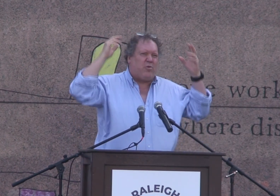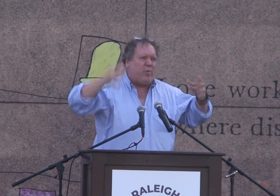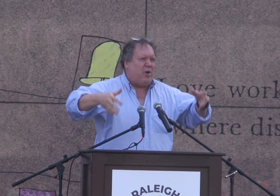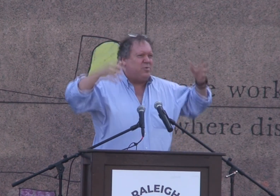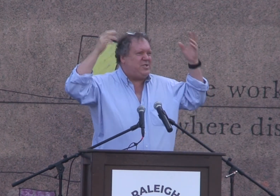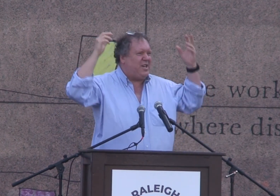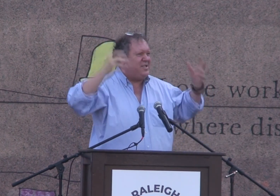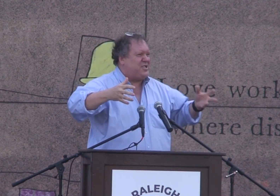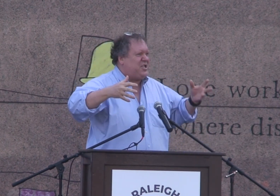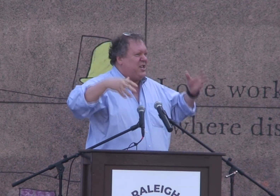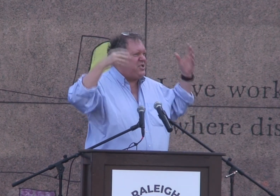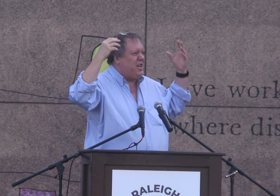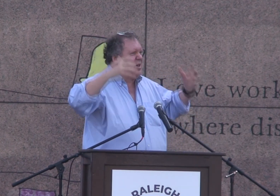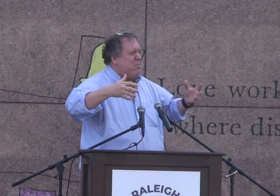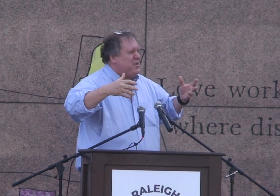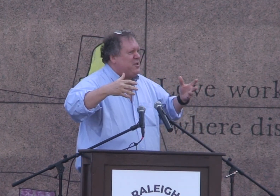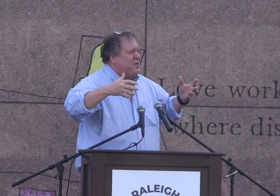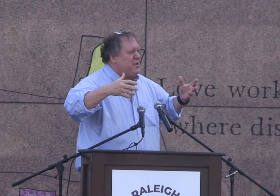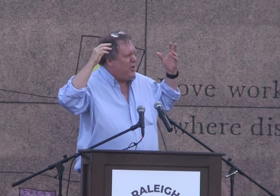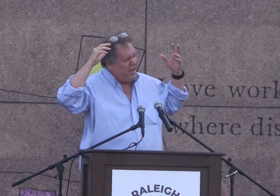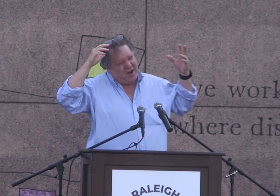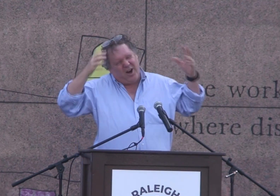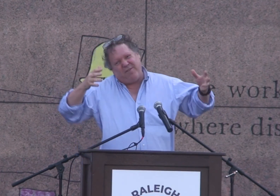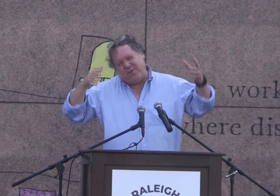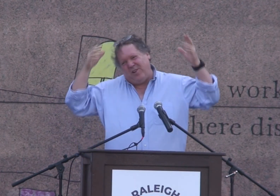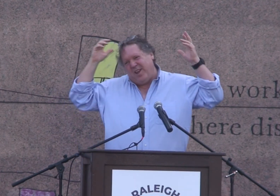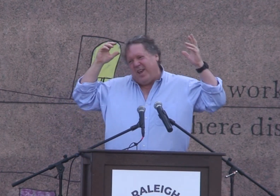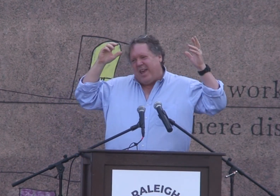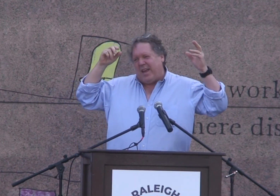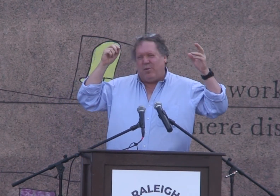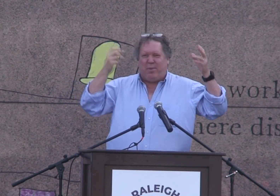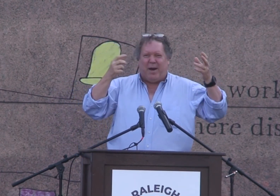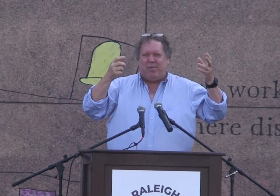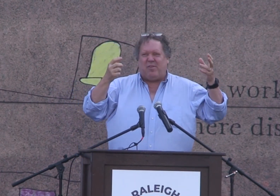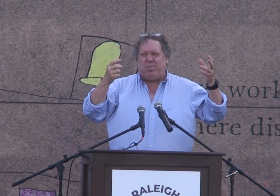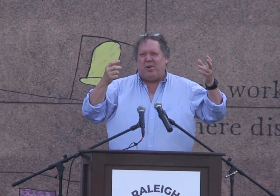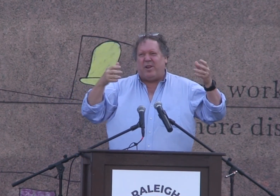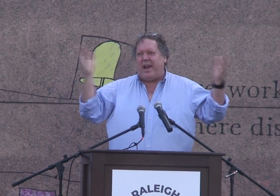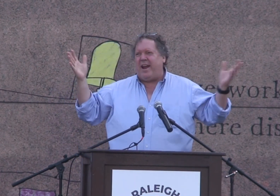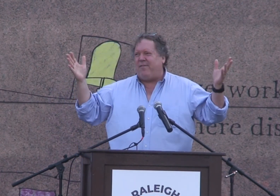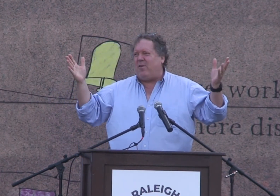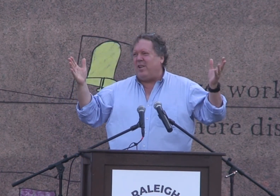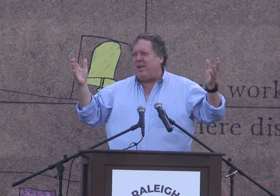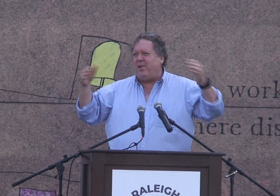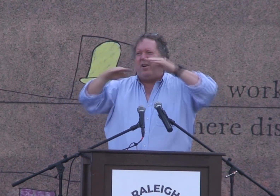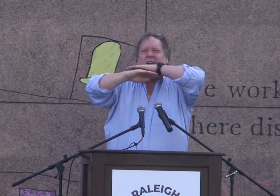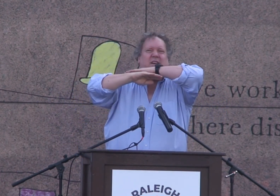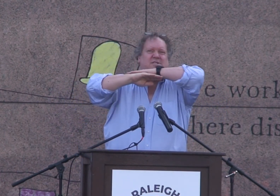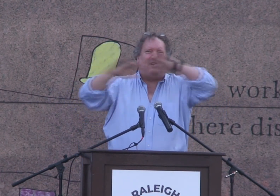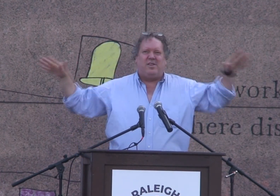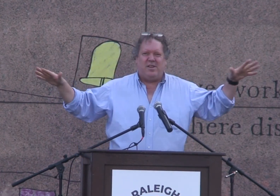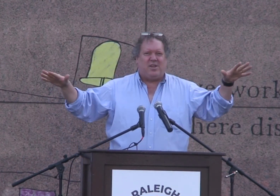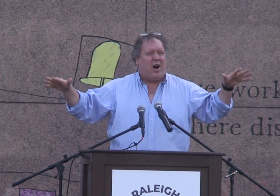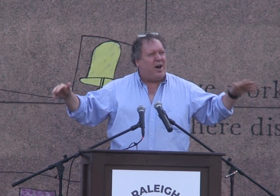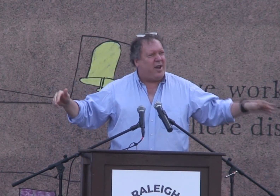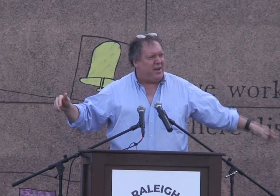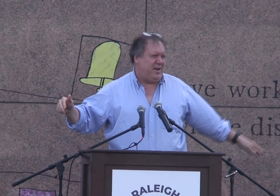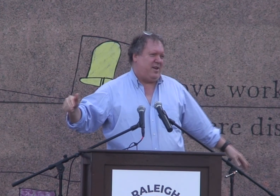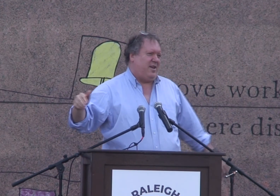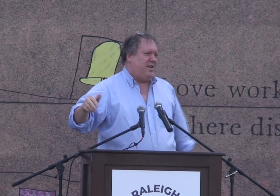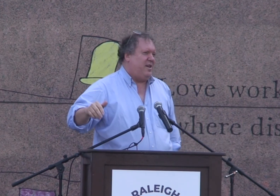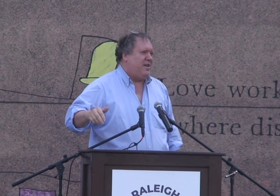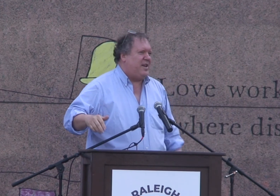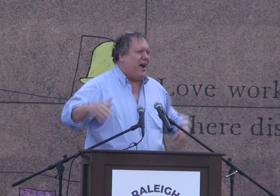you feel gross and disgusting, and miserable and awful, and you pop this pill, and a half hour later, it's